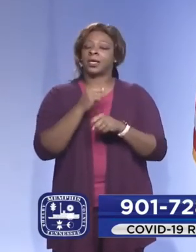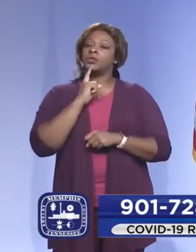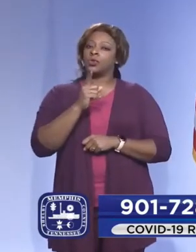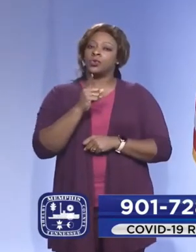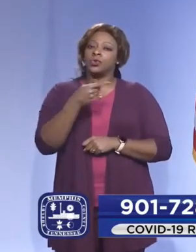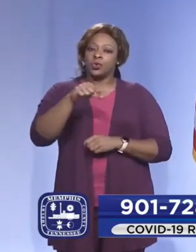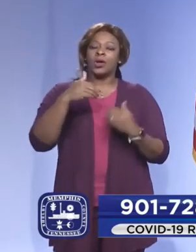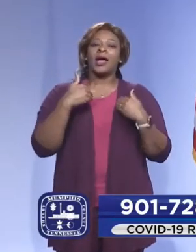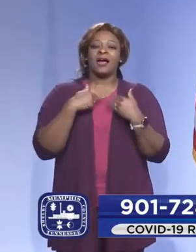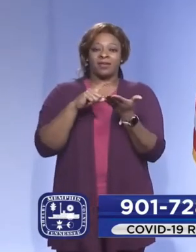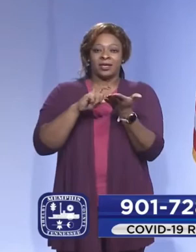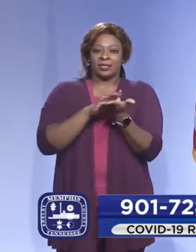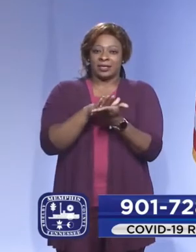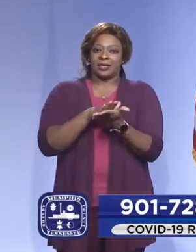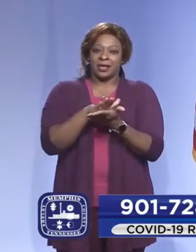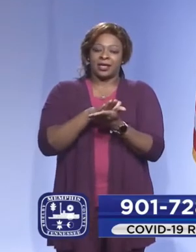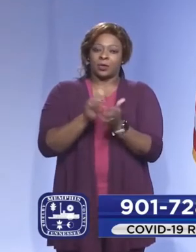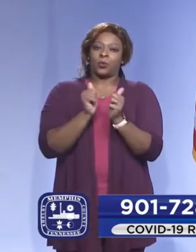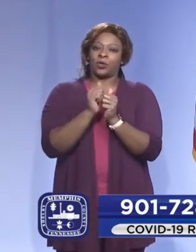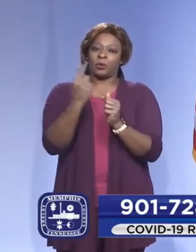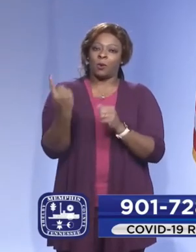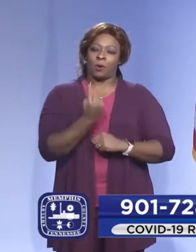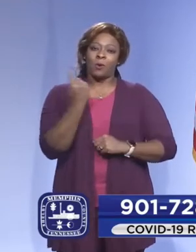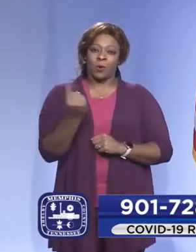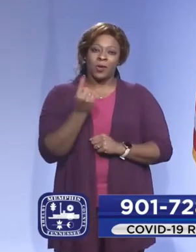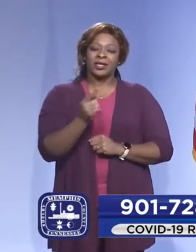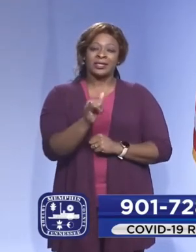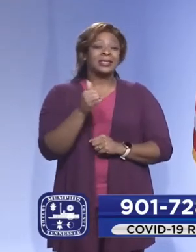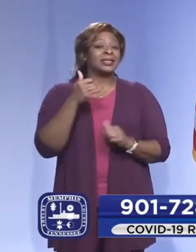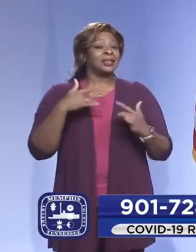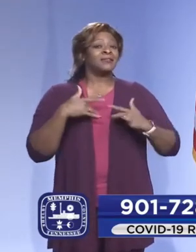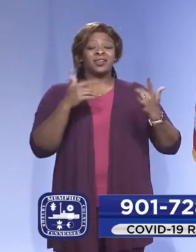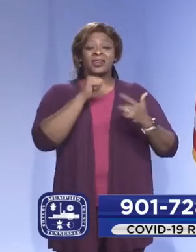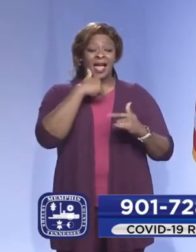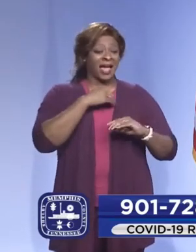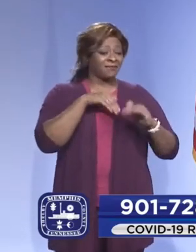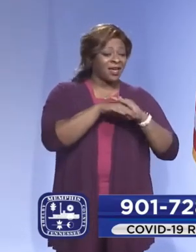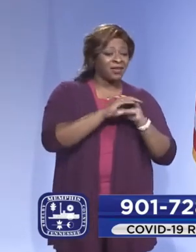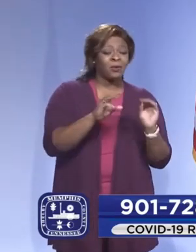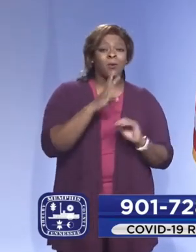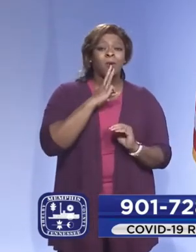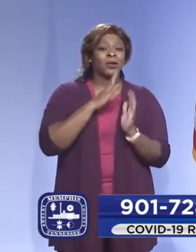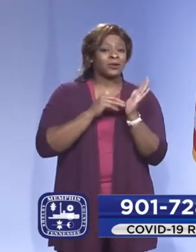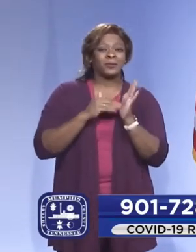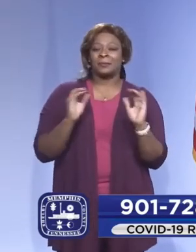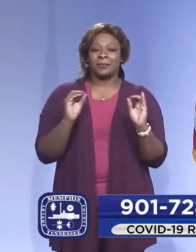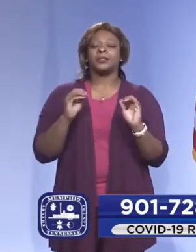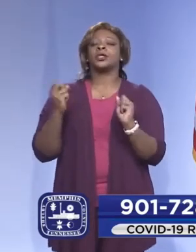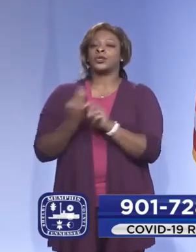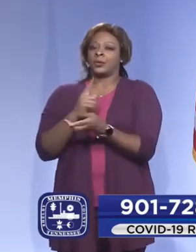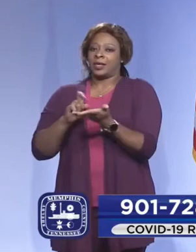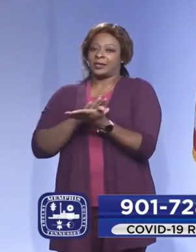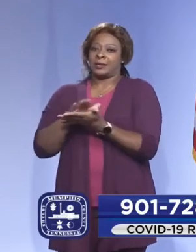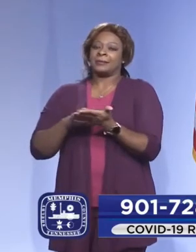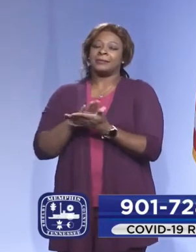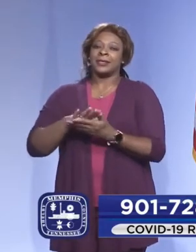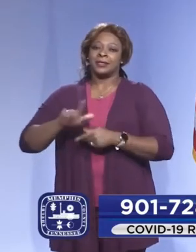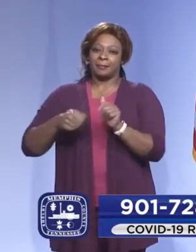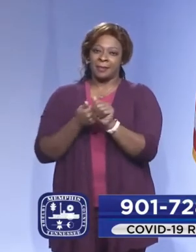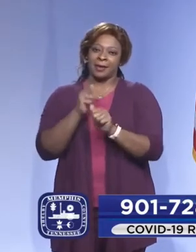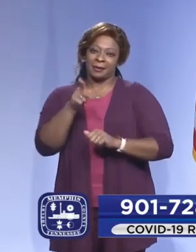you have hand sanitizer with you, so that in the event you don't have access to soap and water, you can use hand